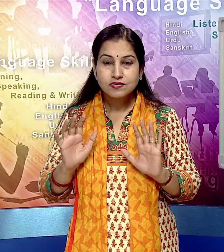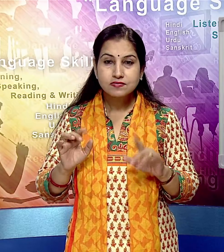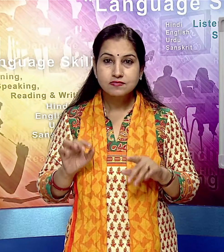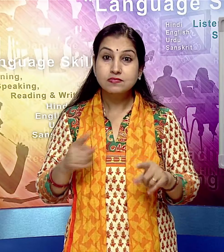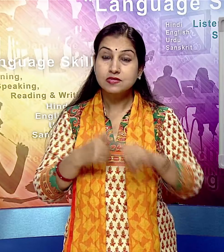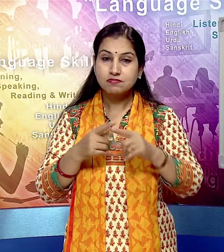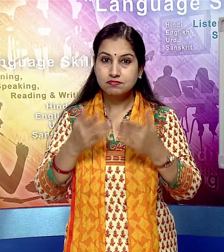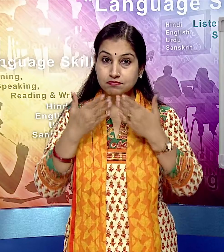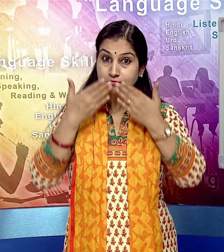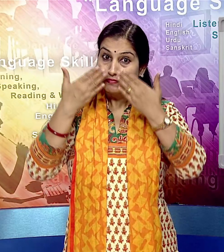and flavorful